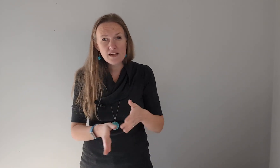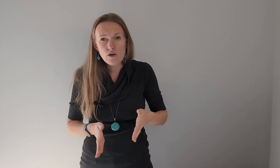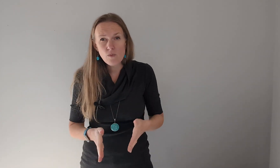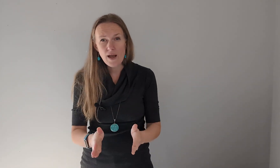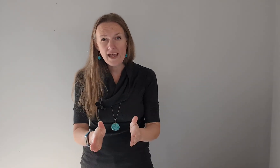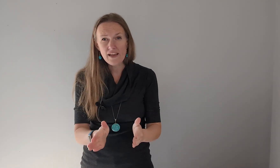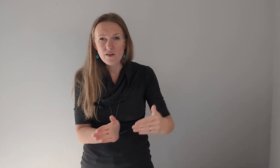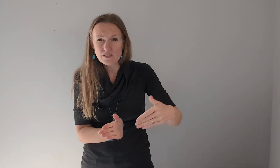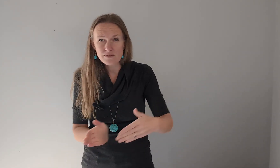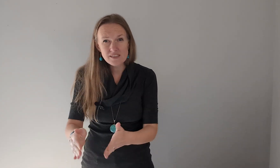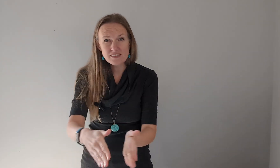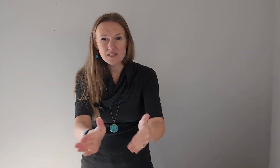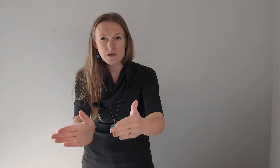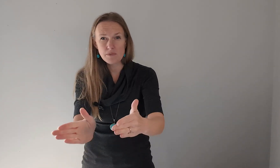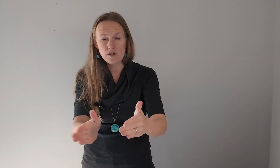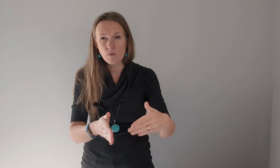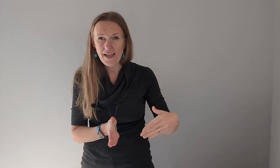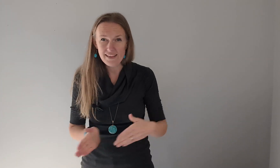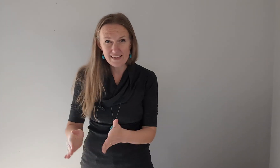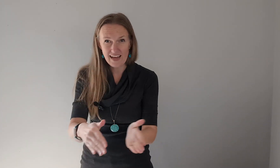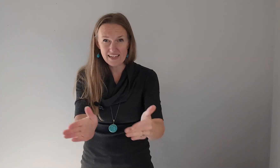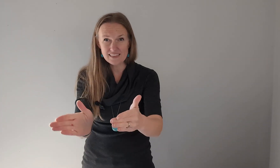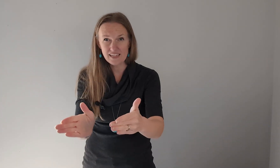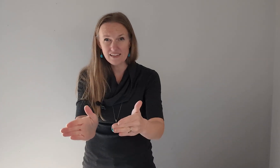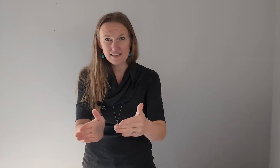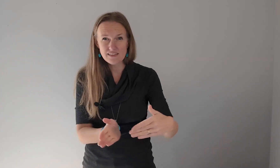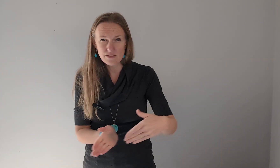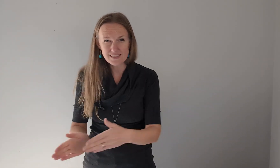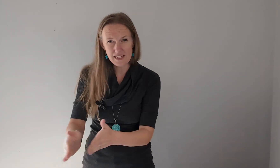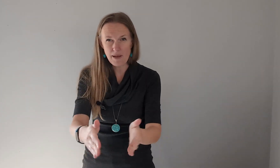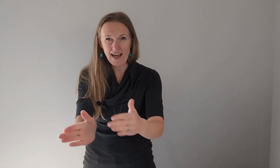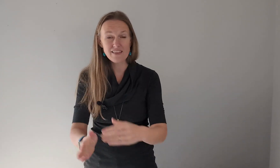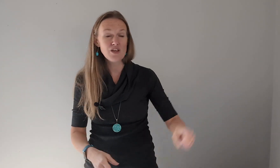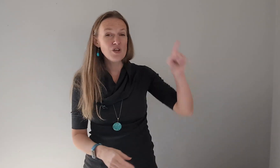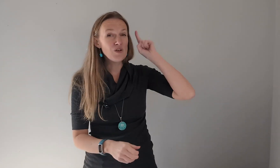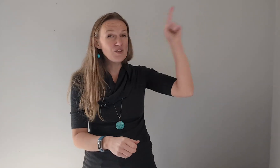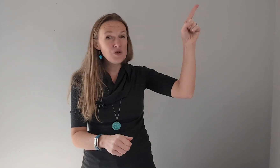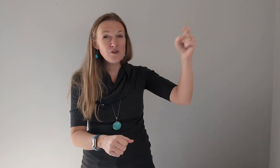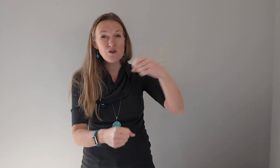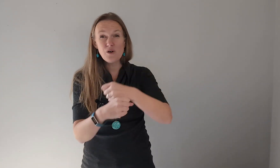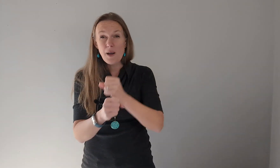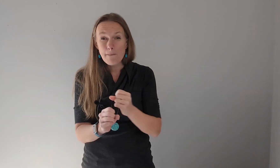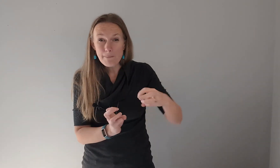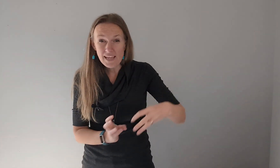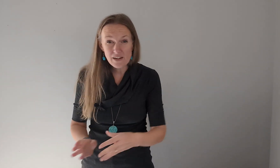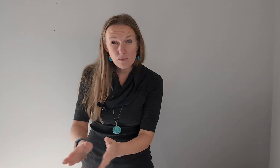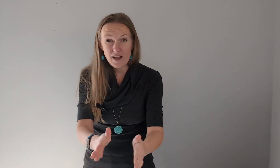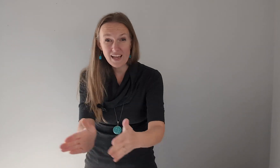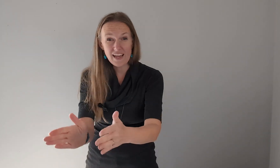made a way. Or sometimes you'll see people go way like that. Okay? Where it's like a path. You made a